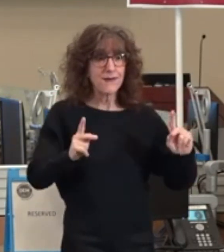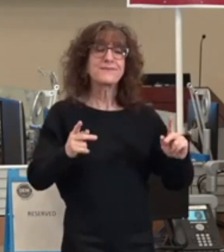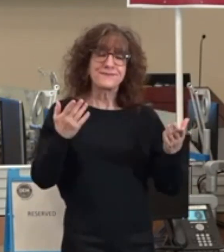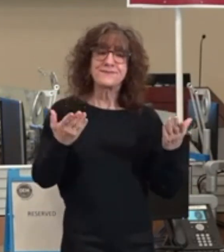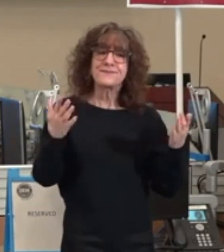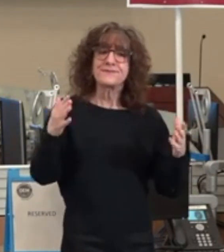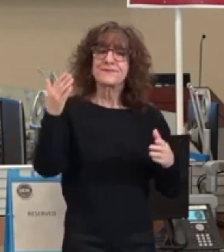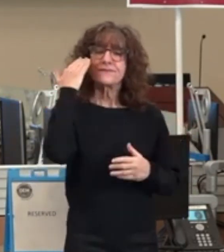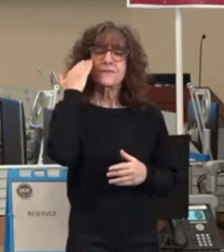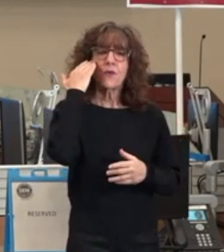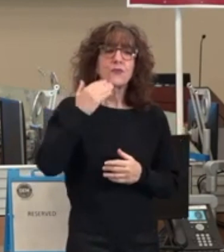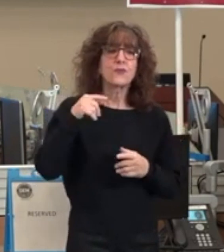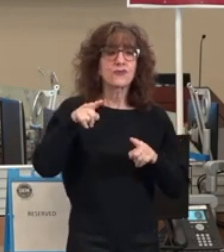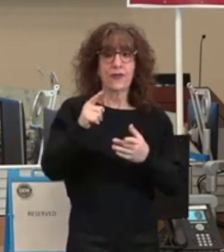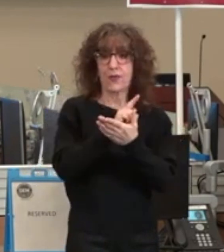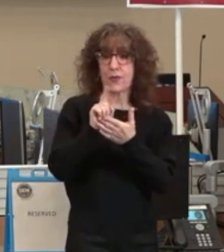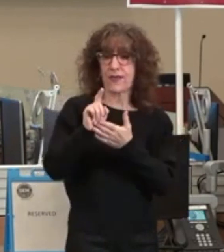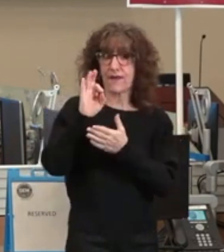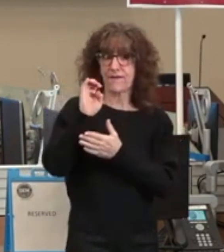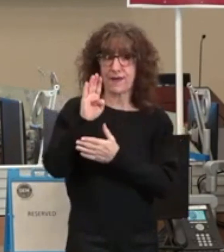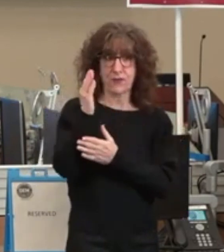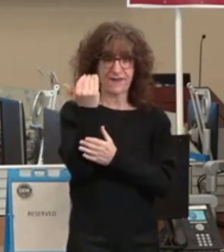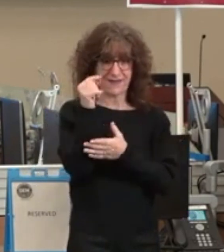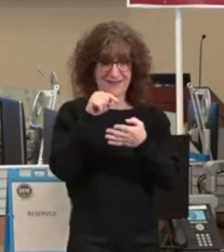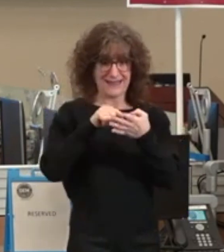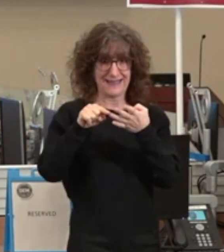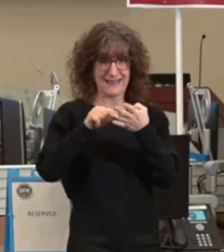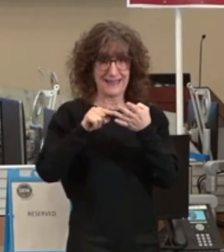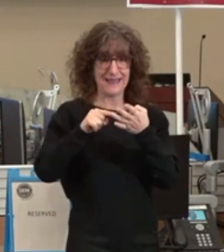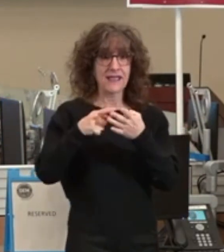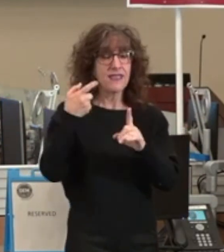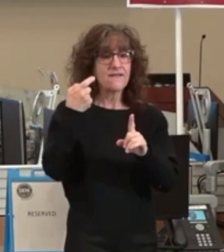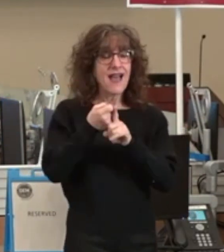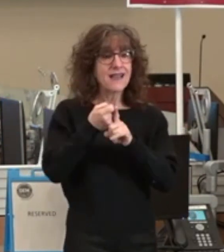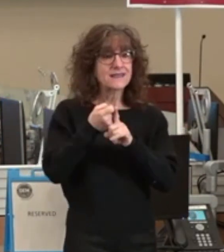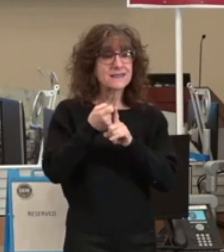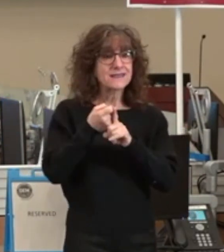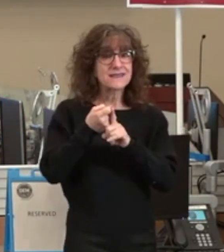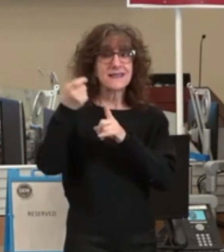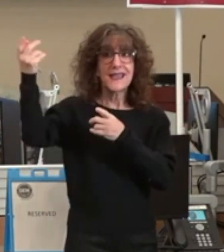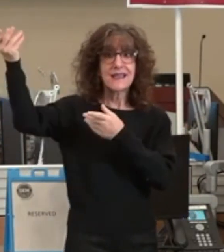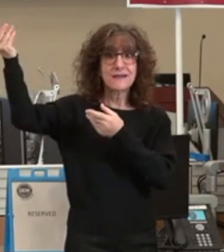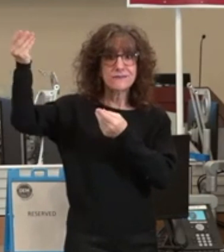may already be aware, during the week of February 15th, the vaccine supply chain